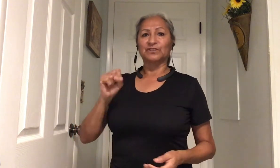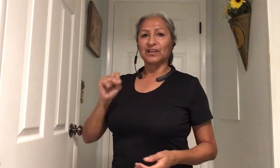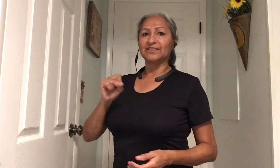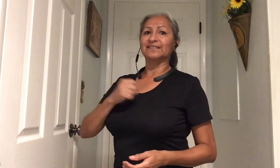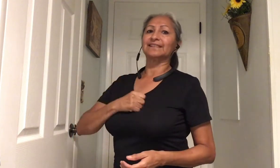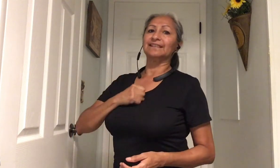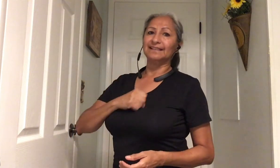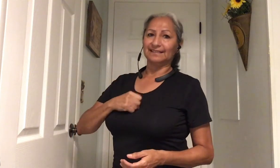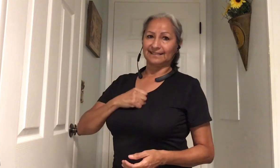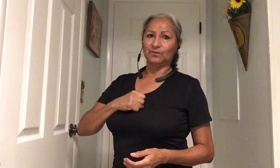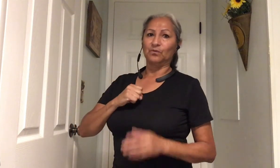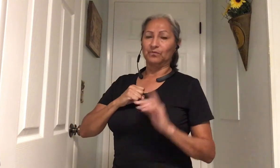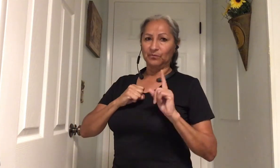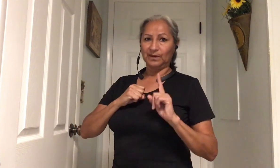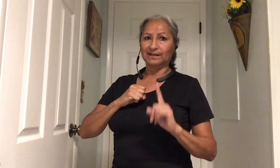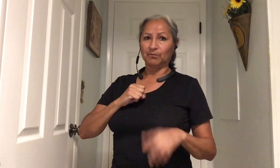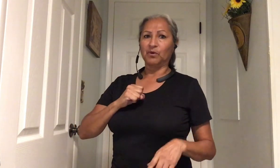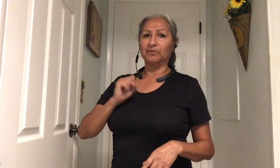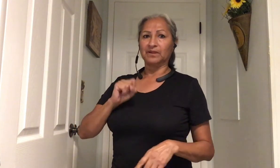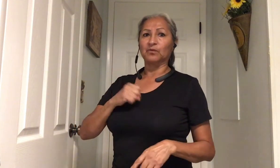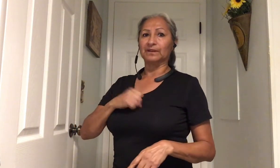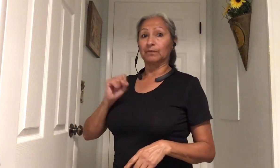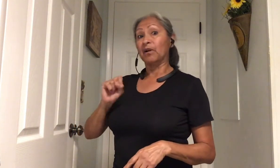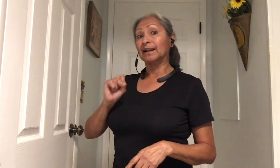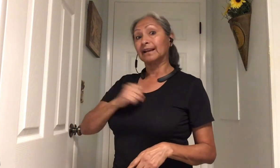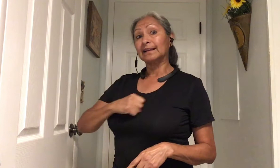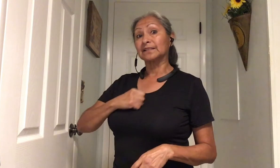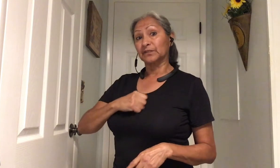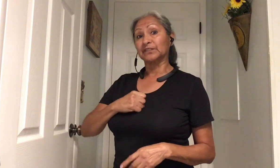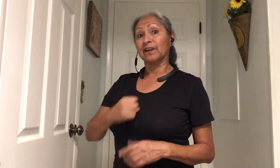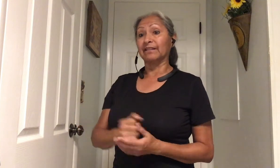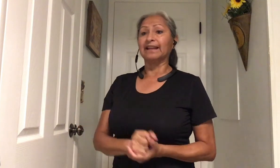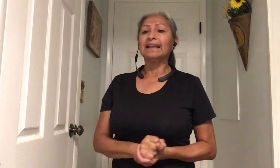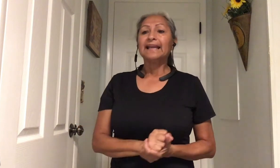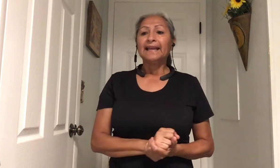changes is one little part, like S for sorry.